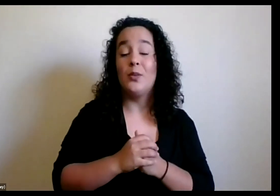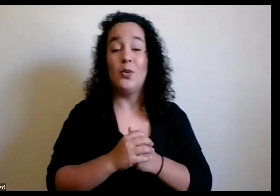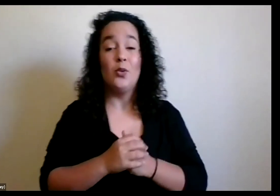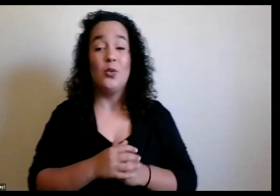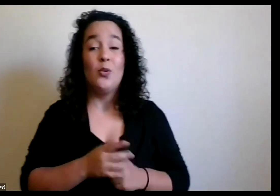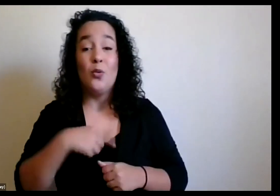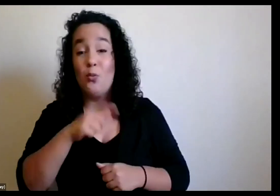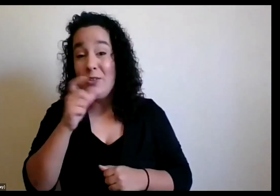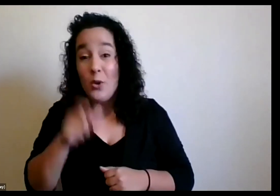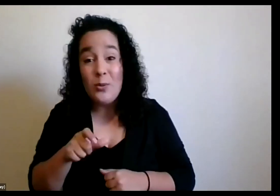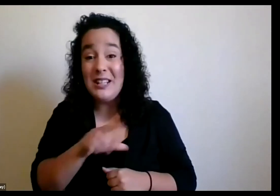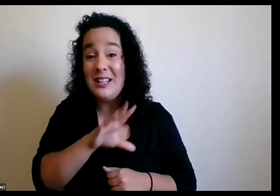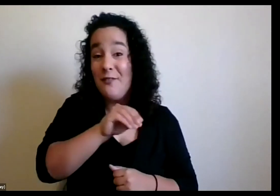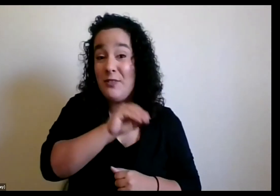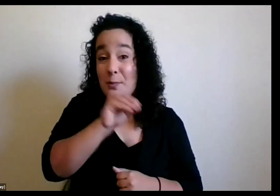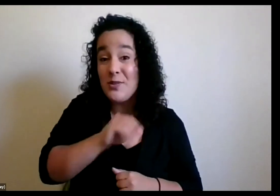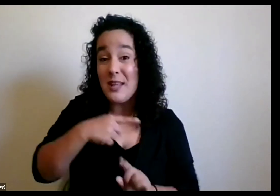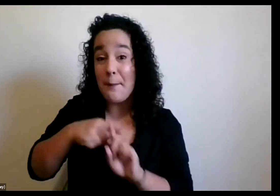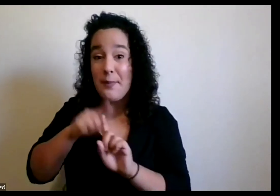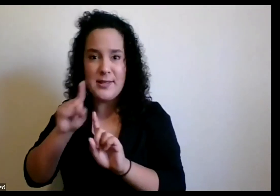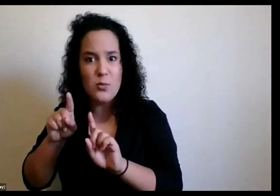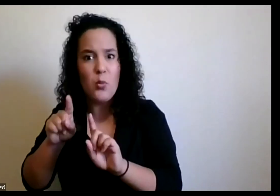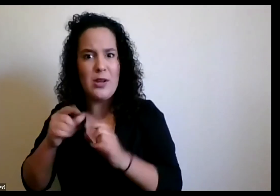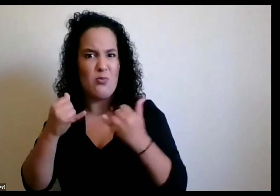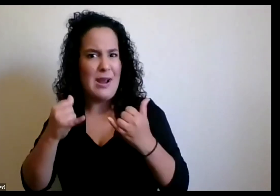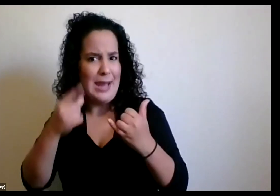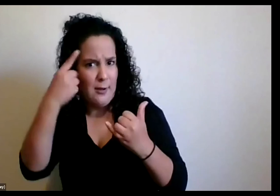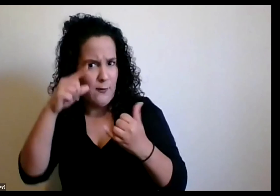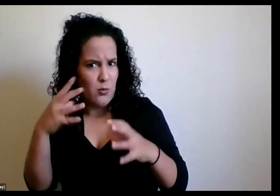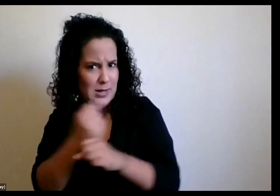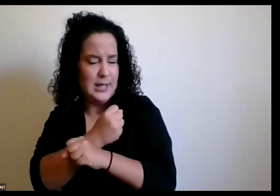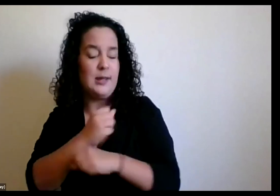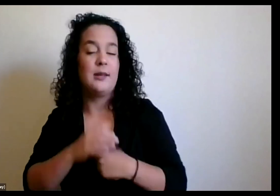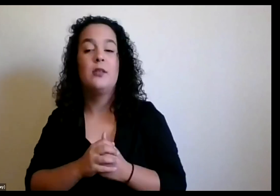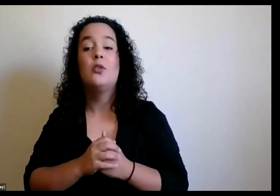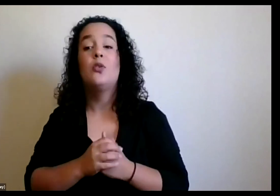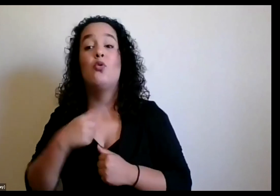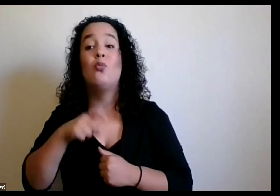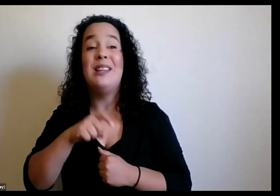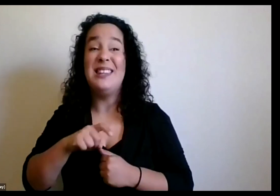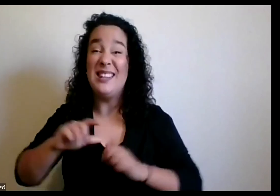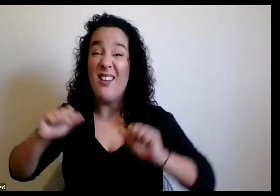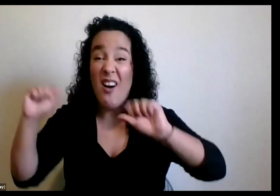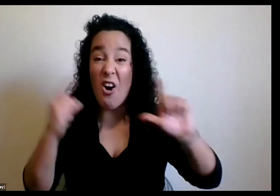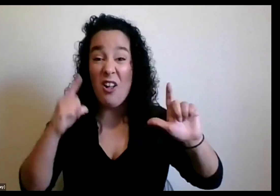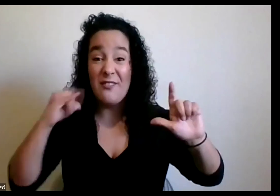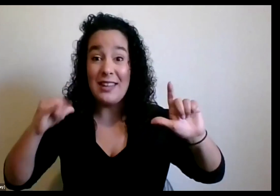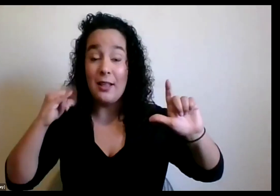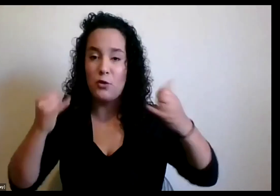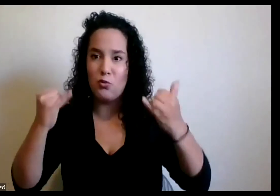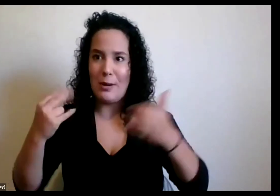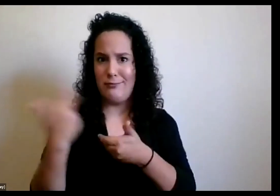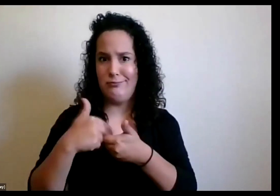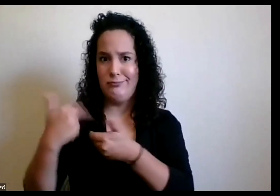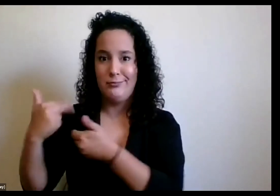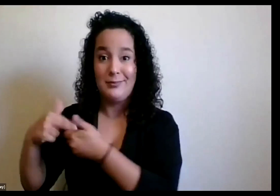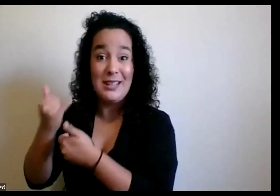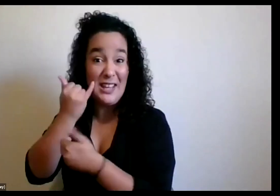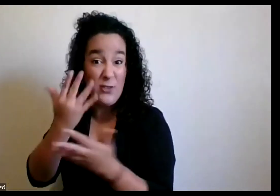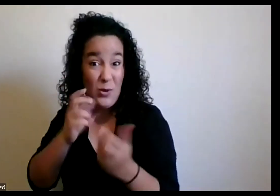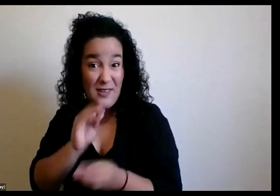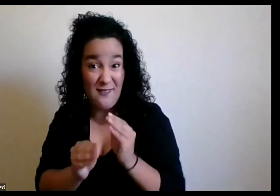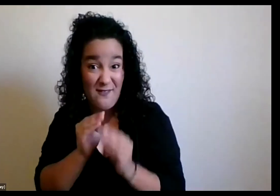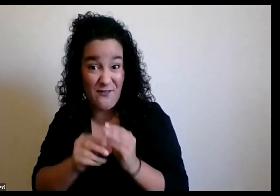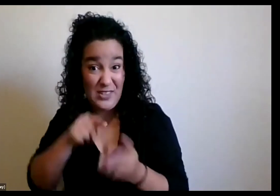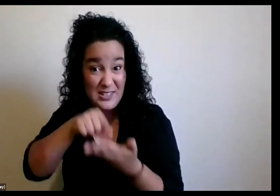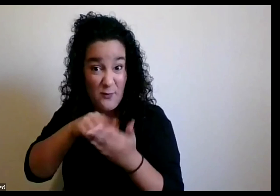win on all of the everything that we care about, right? We need to bring all of California along if we want to fix affordable housing. We need to bring all of our neighbors and